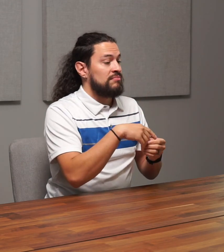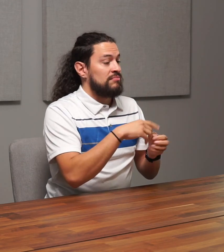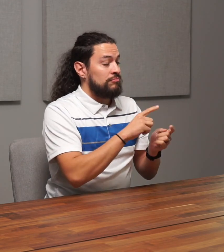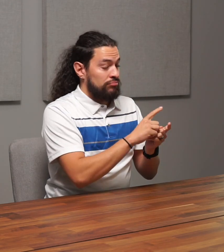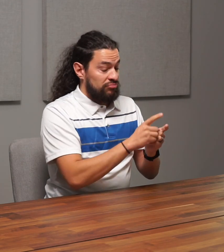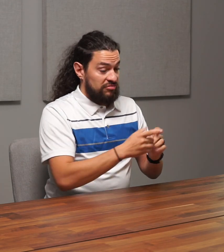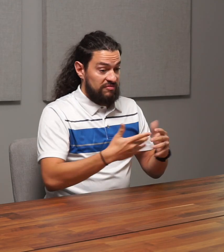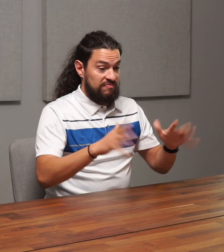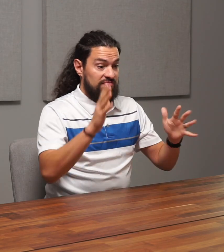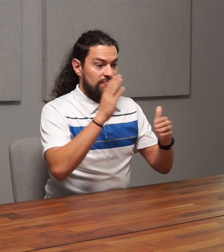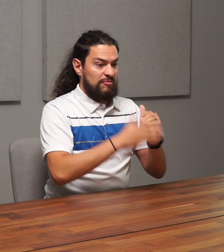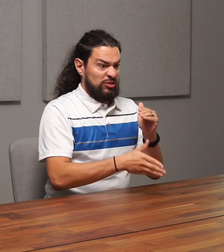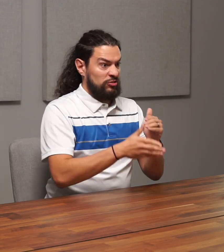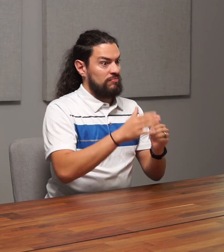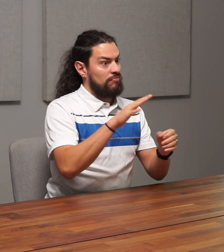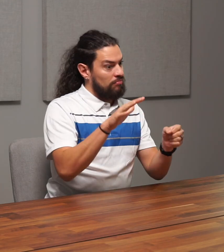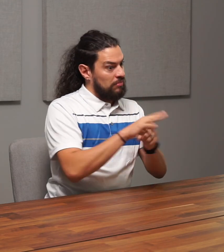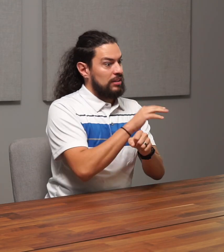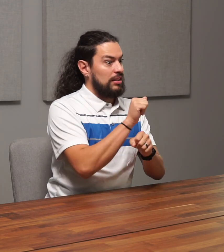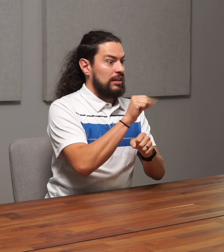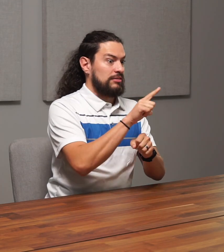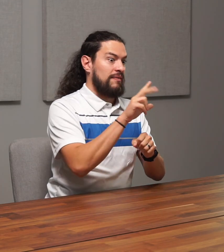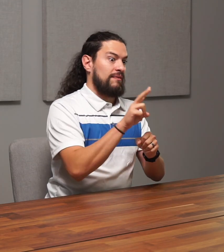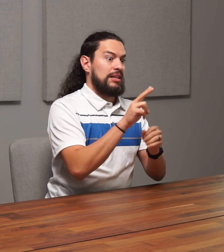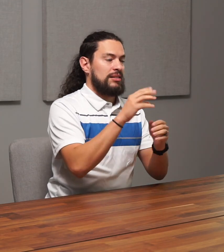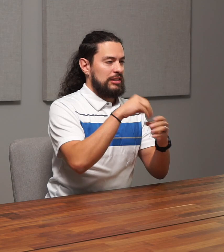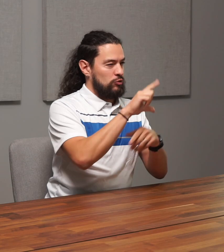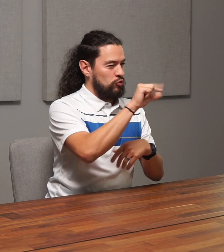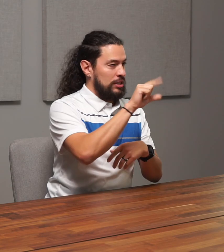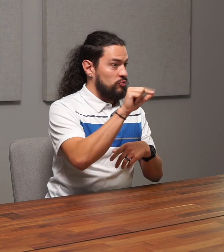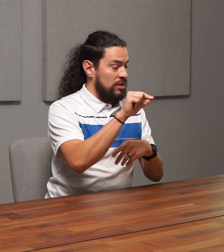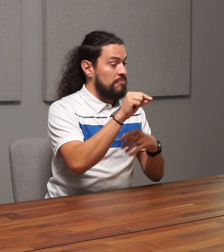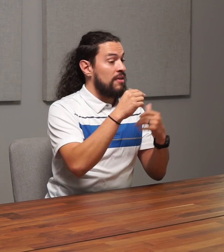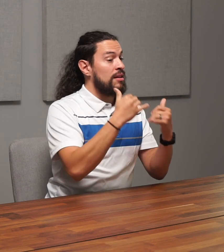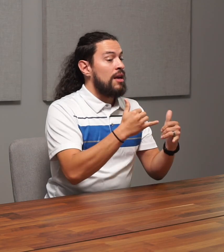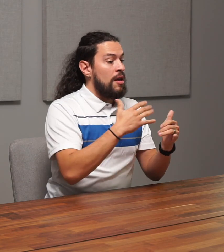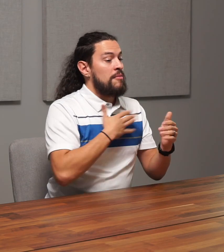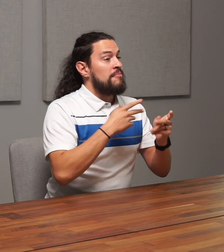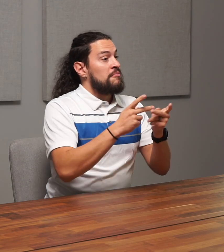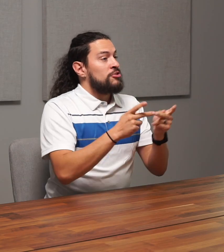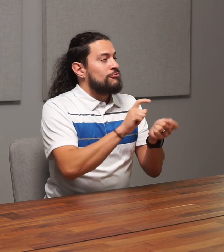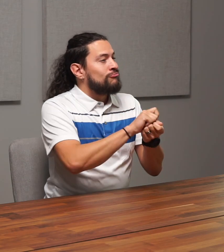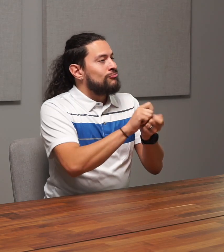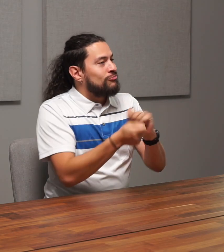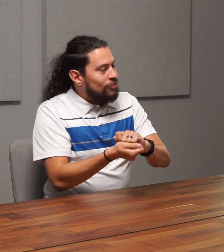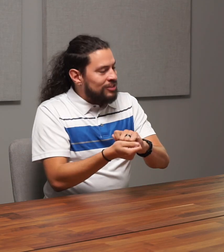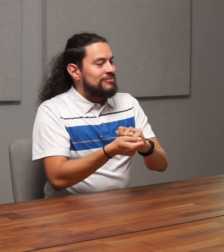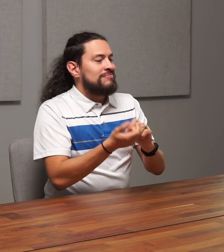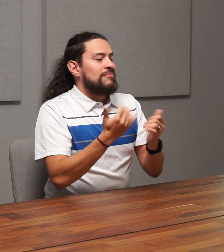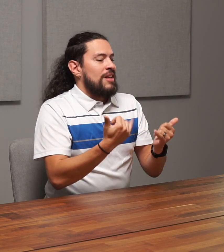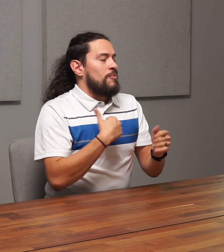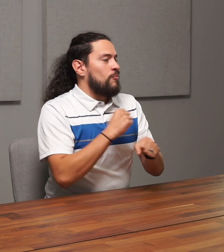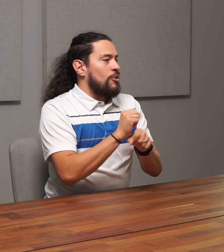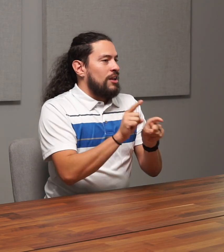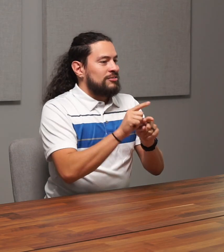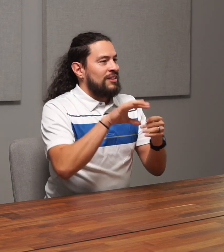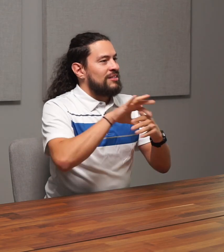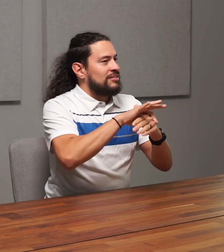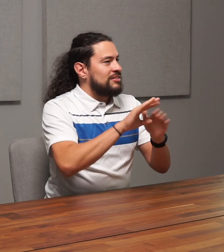interpreted the book of ezekiel and proverbs myself that project was finished in 2020 and as the